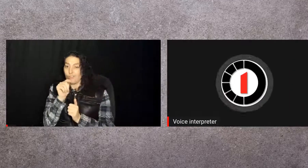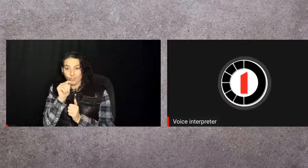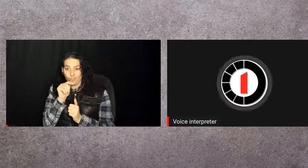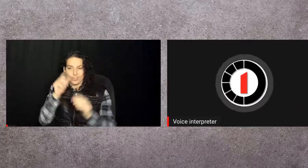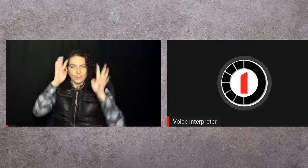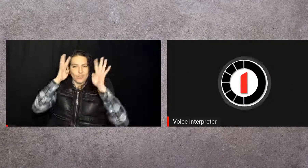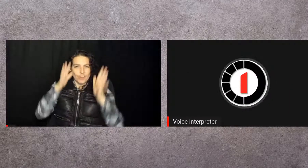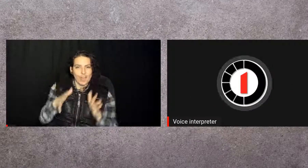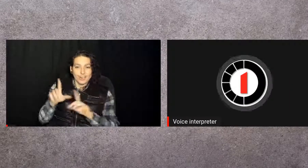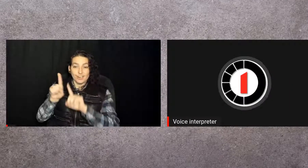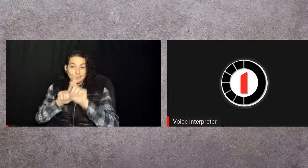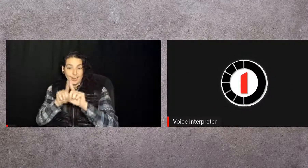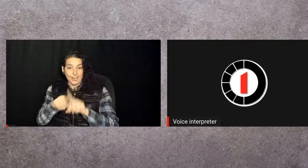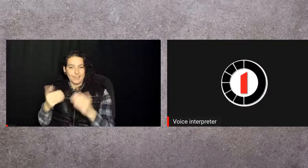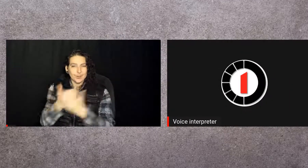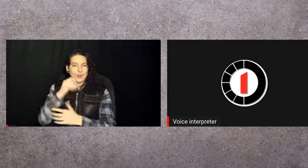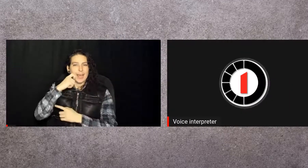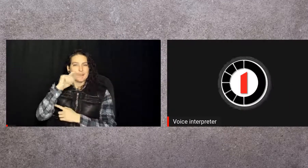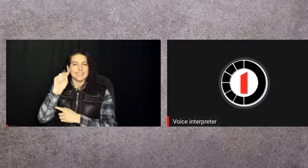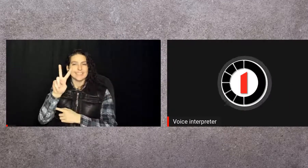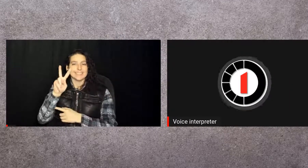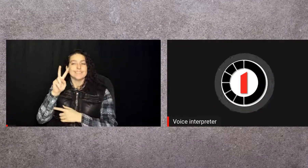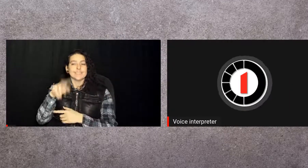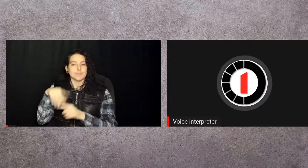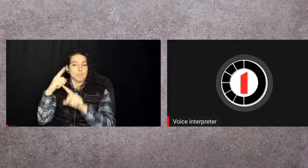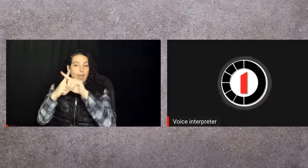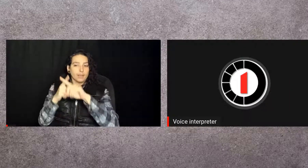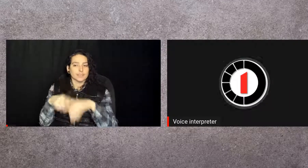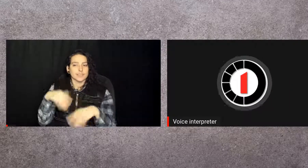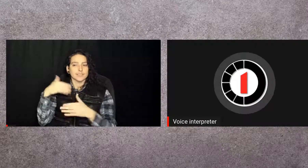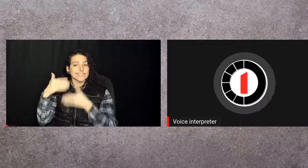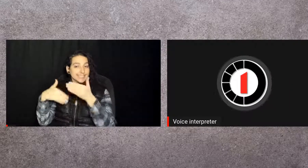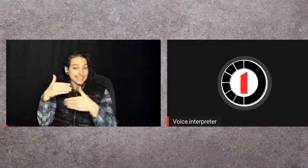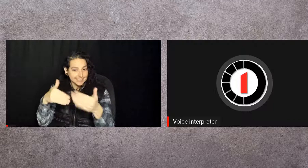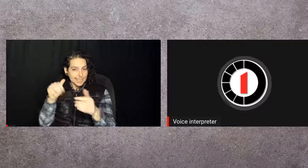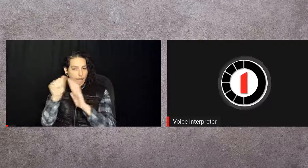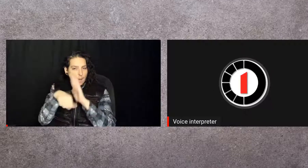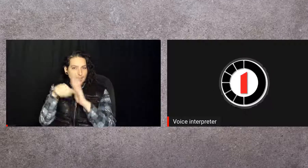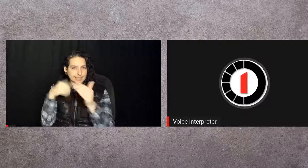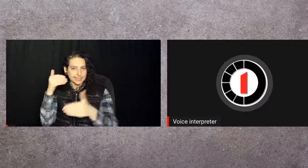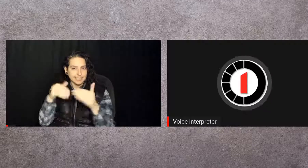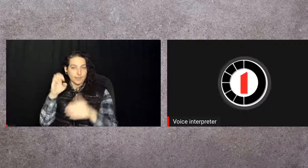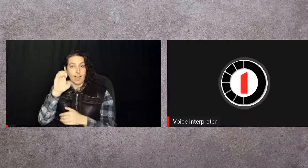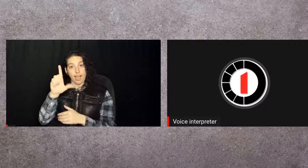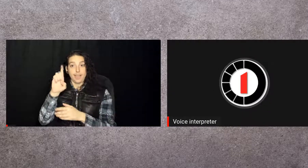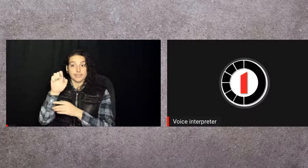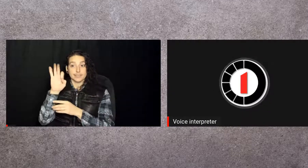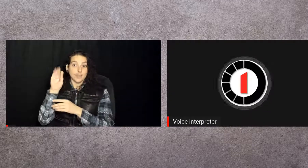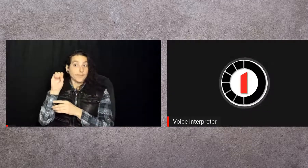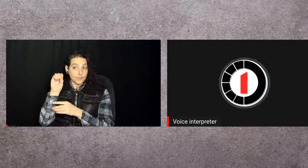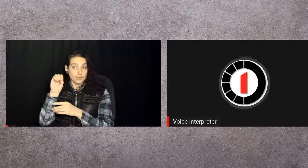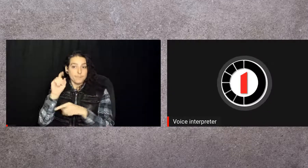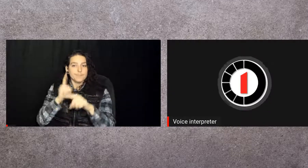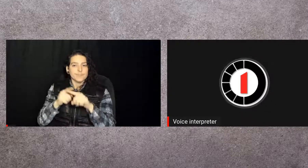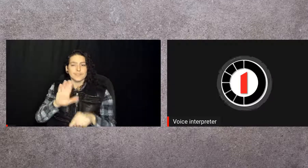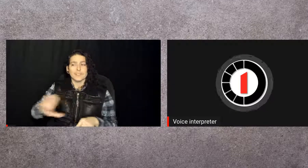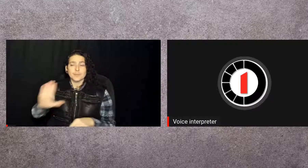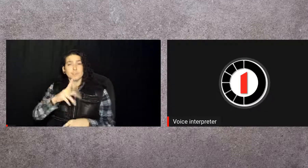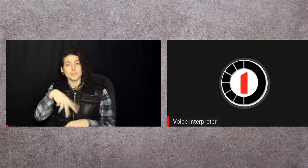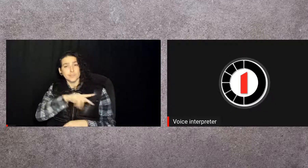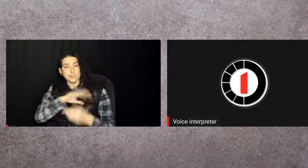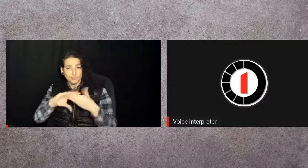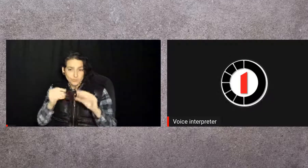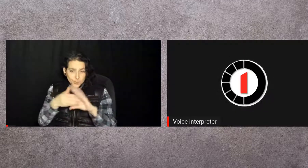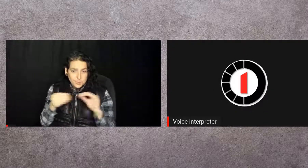I had an intimate, honest, and revealing chat with the creators and stars of the new Apple TV Plus animated